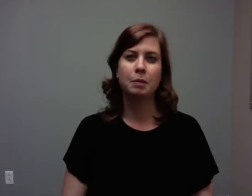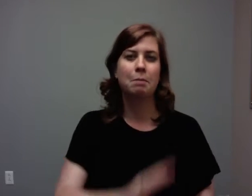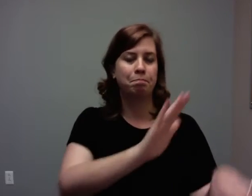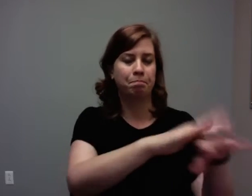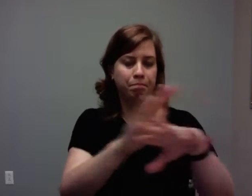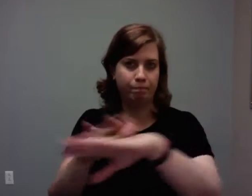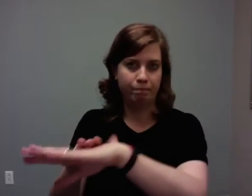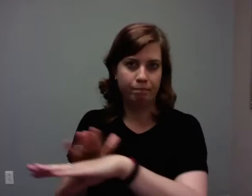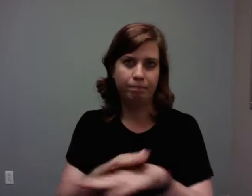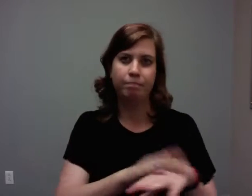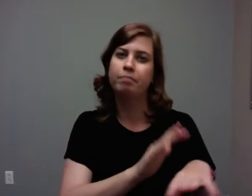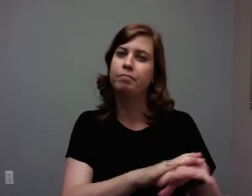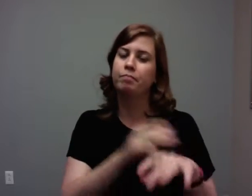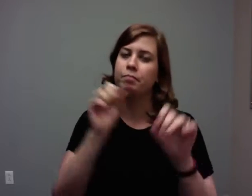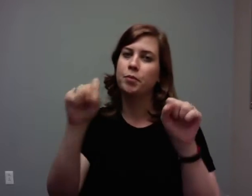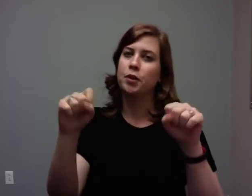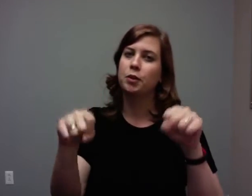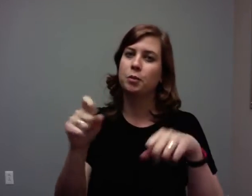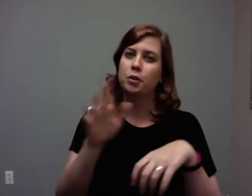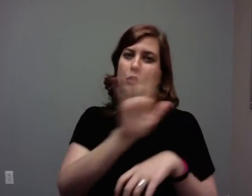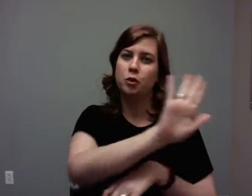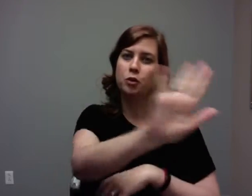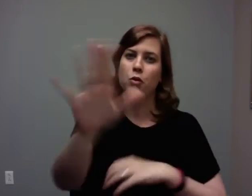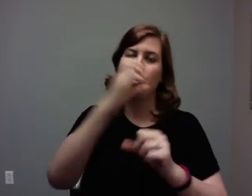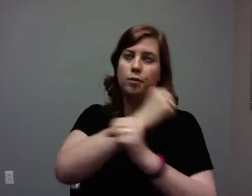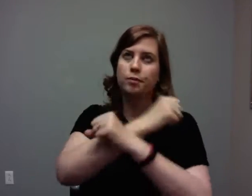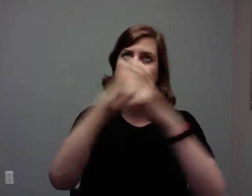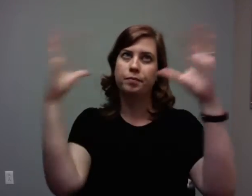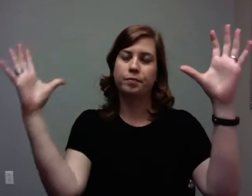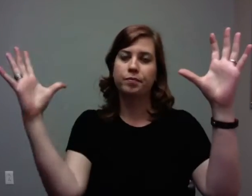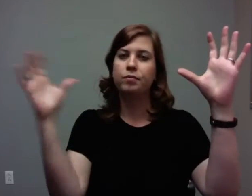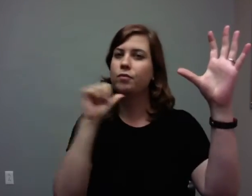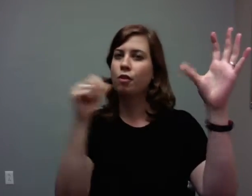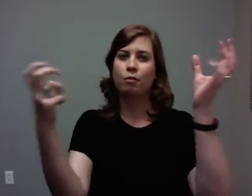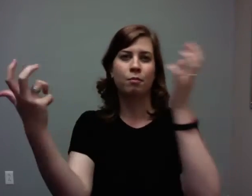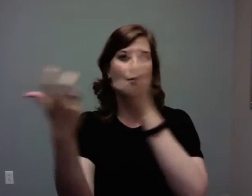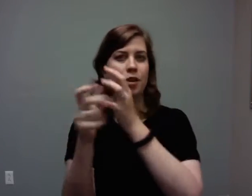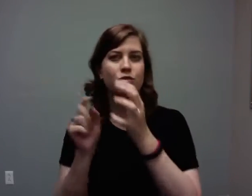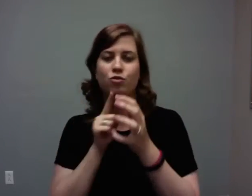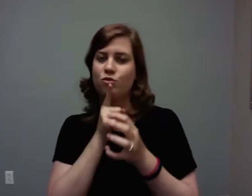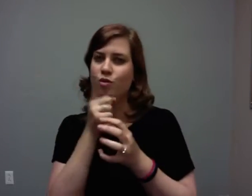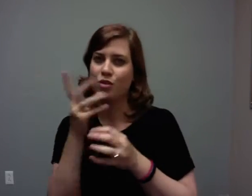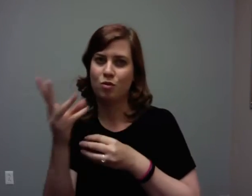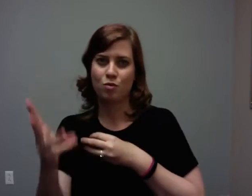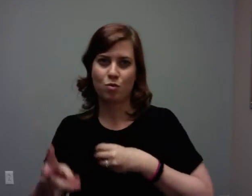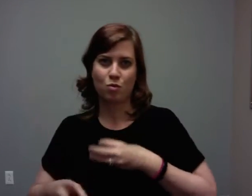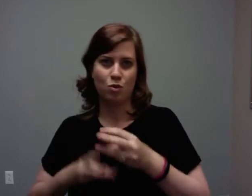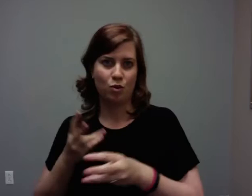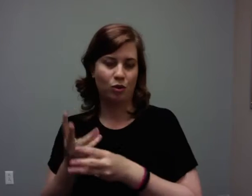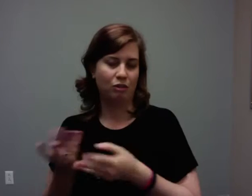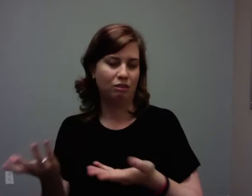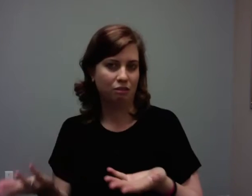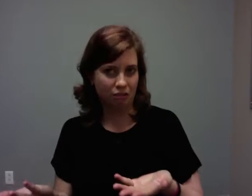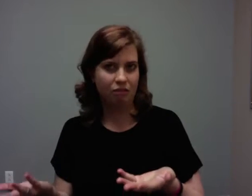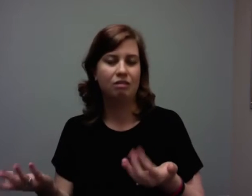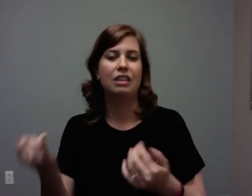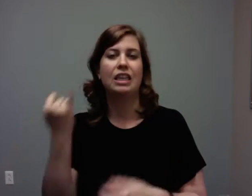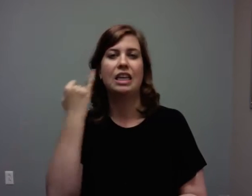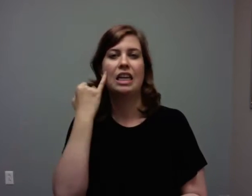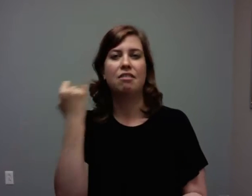find. I think that's the safest way to play it, so that you're not disappointed if you do find out. But either way,